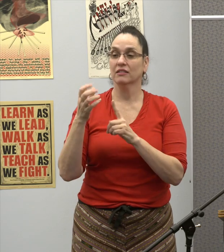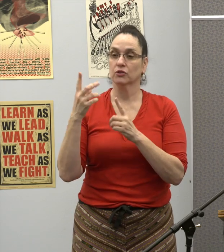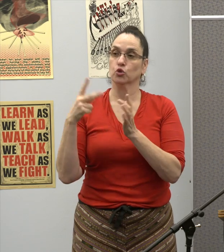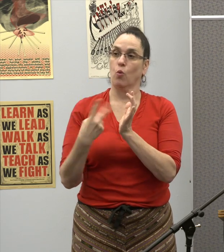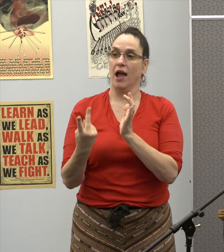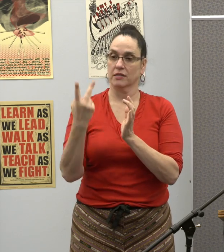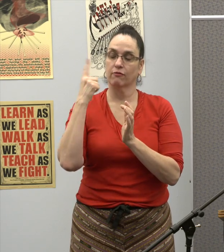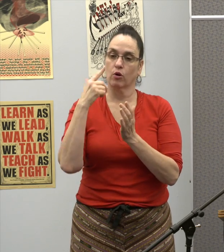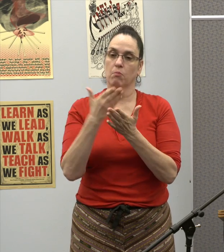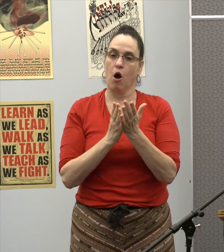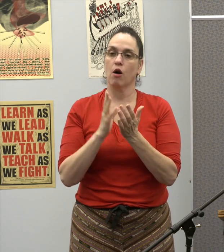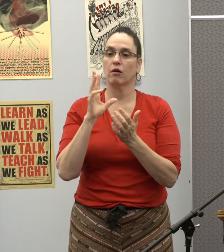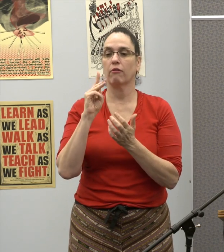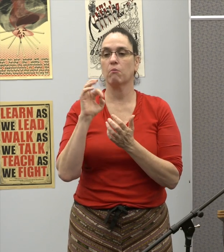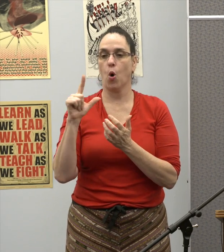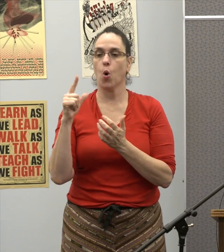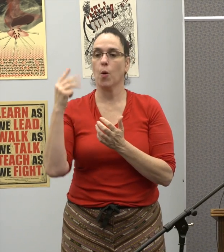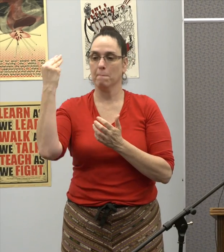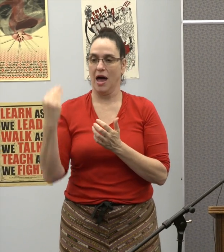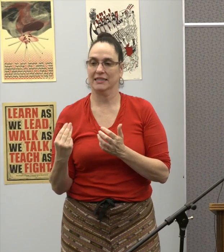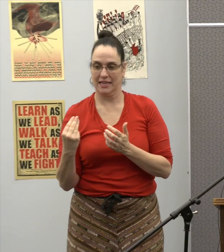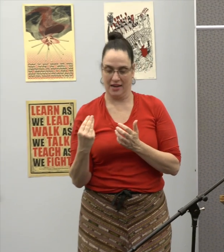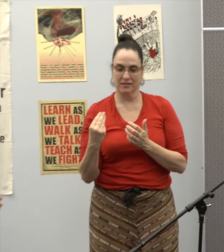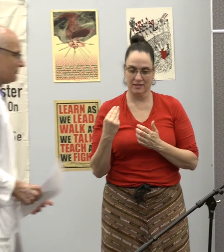movement. Welcome him to the stage.